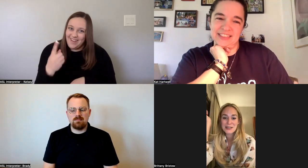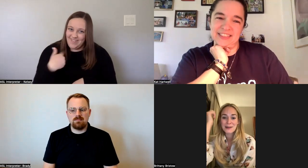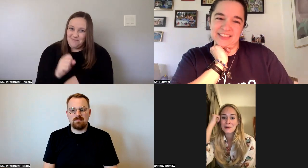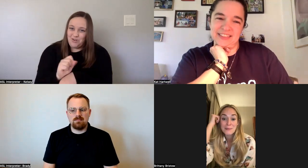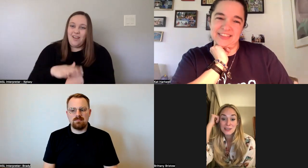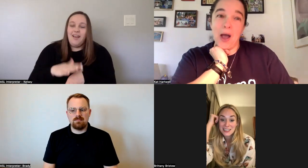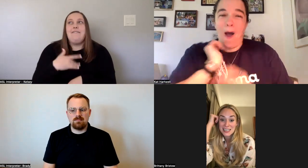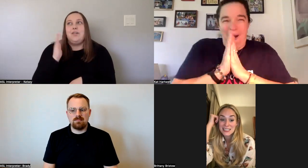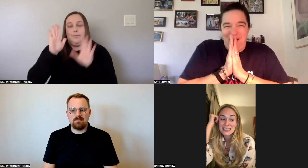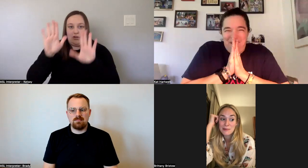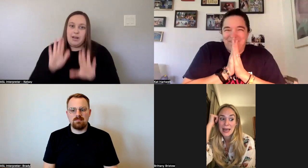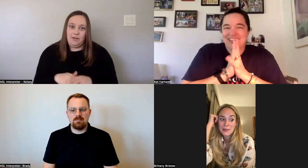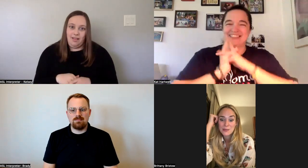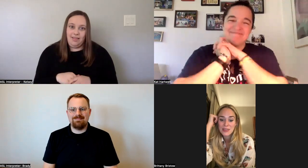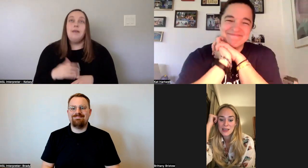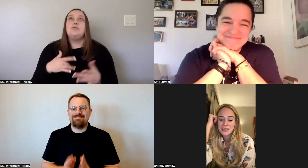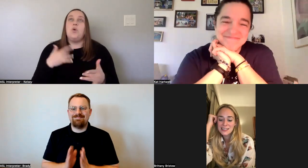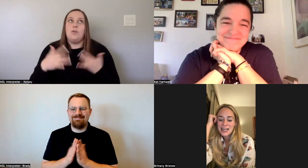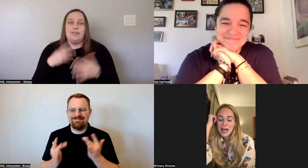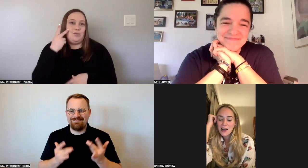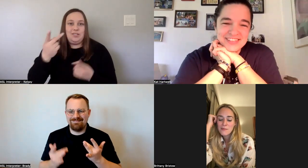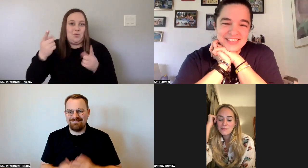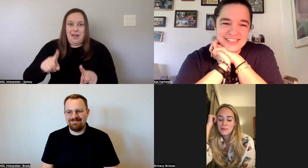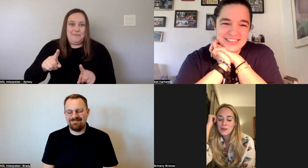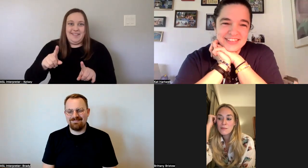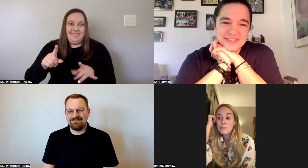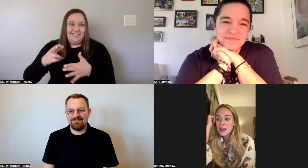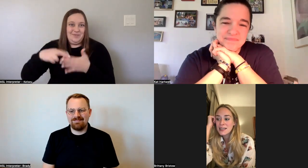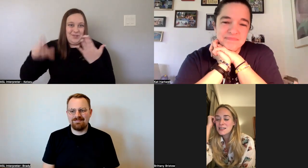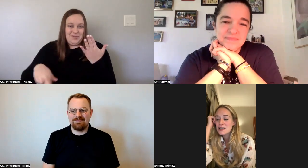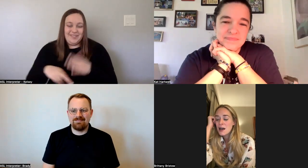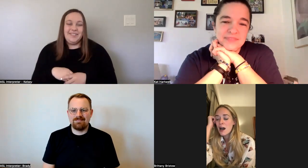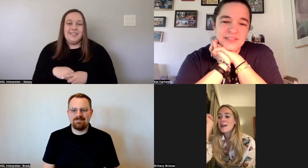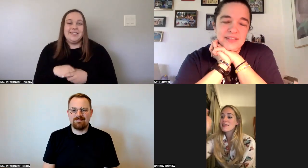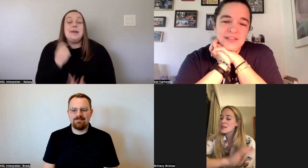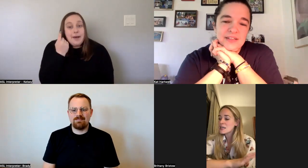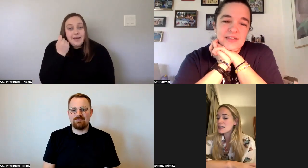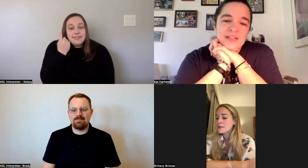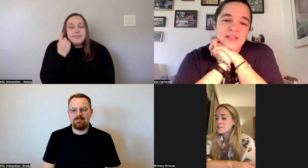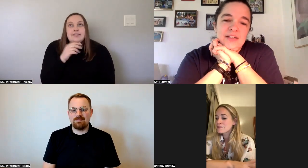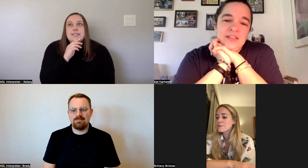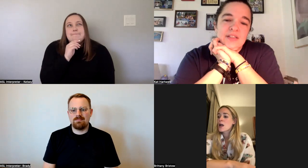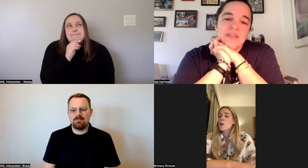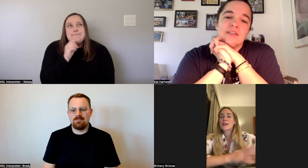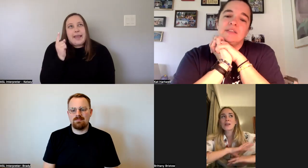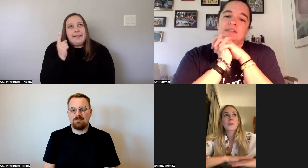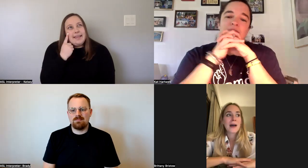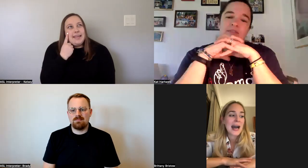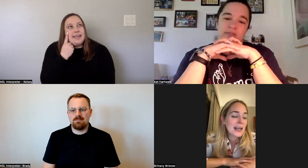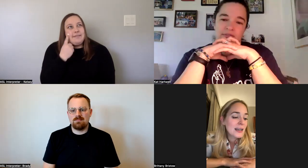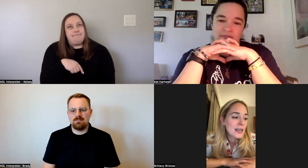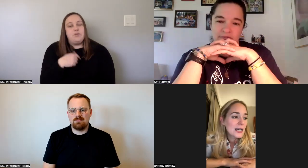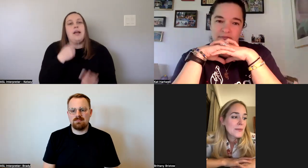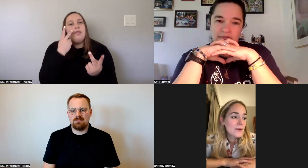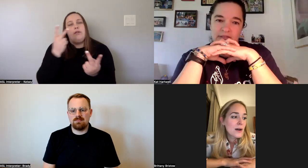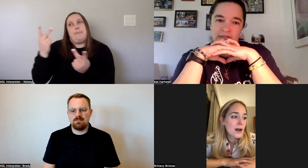like it's going to be incredible. I'm really excited to see what happens with it. But I think when I look